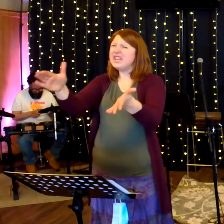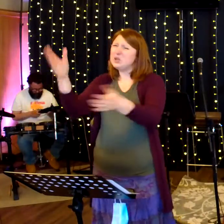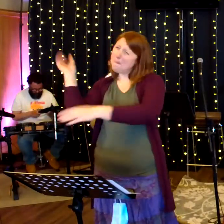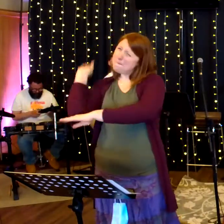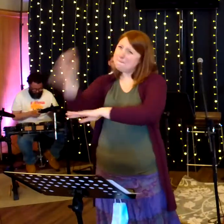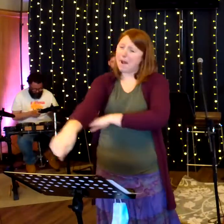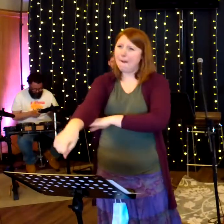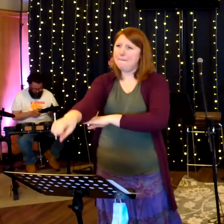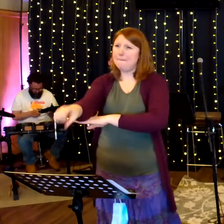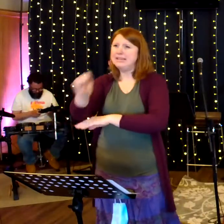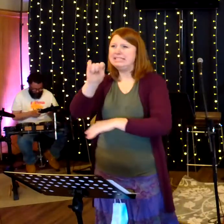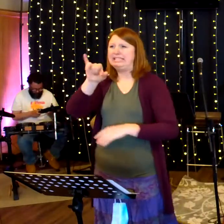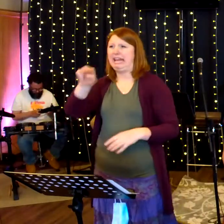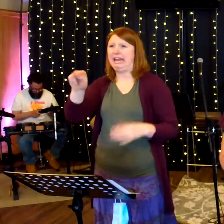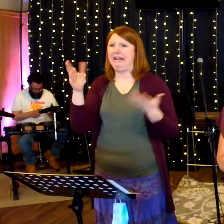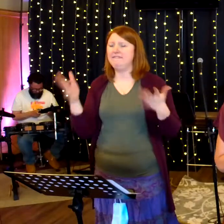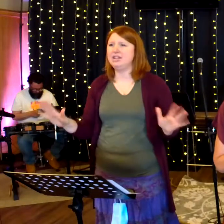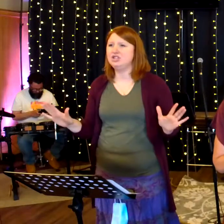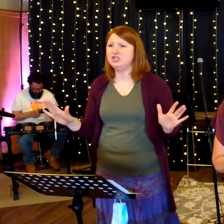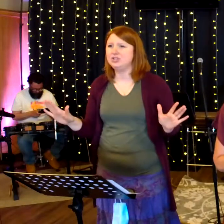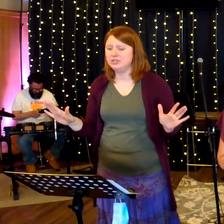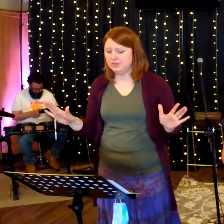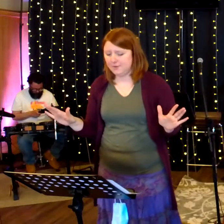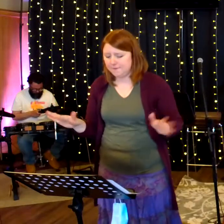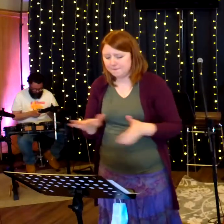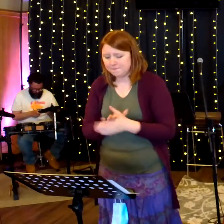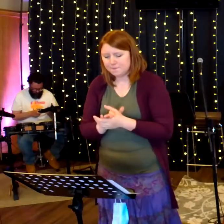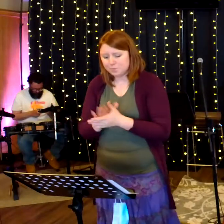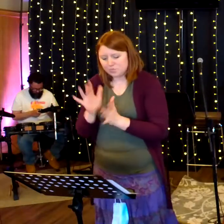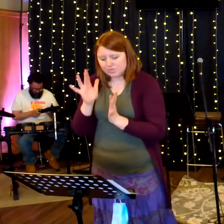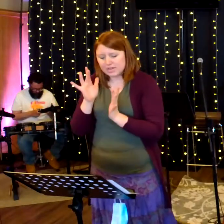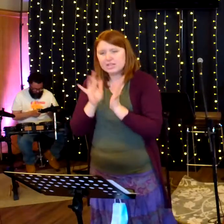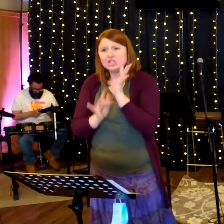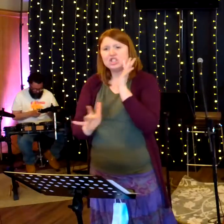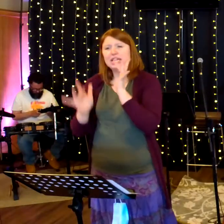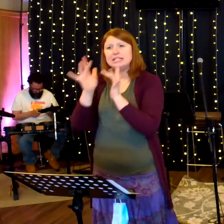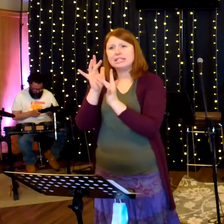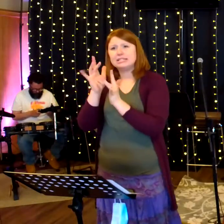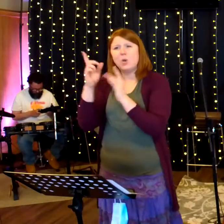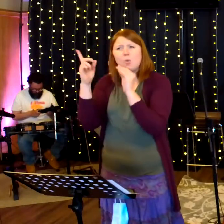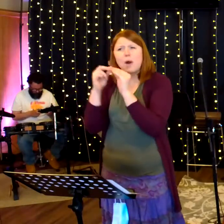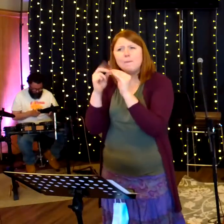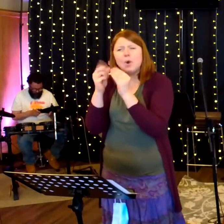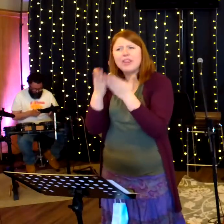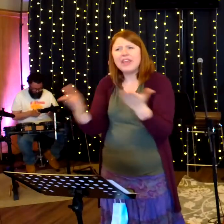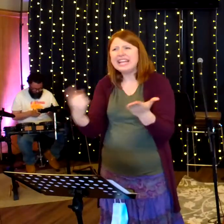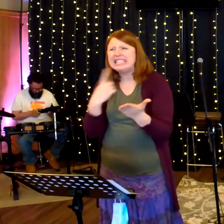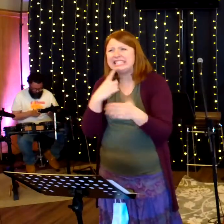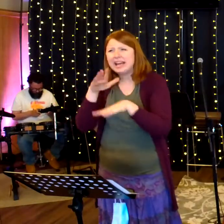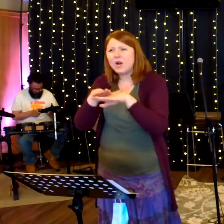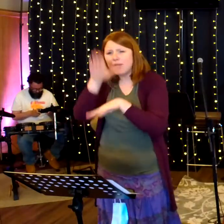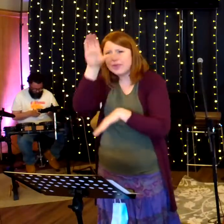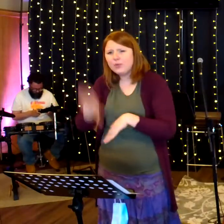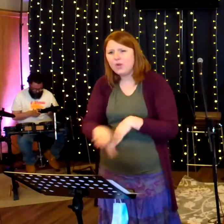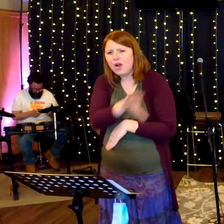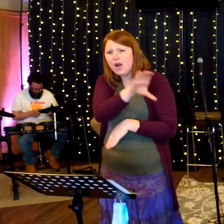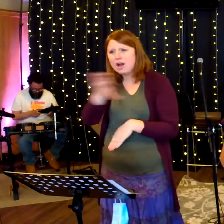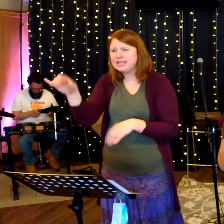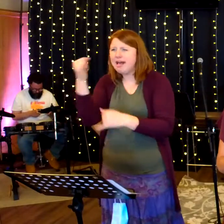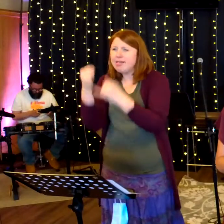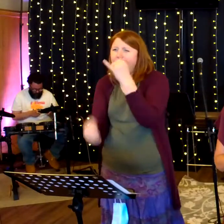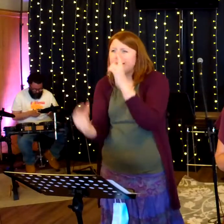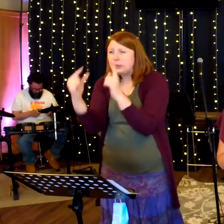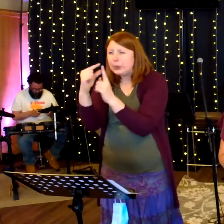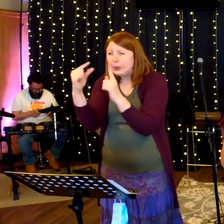Just a few minutes ago, we talked about a couple of the things that Jesus said from the cross. We're going to talk about one more. This is one of the last things he said. This